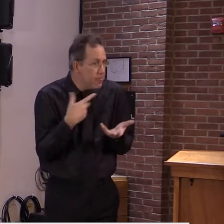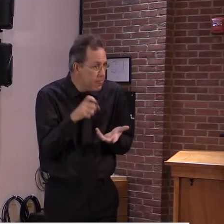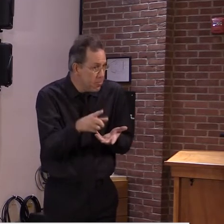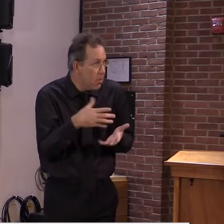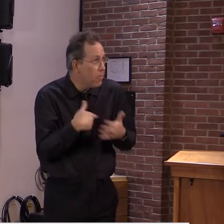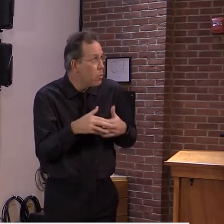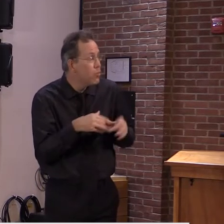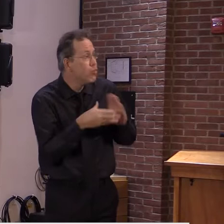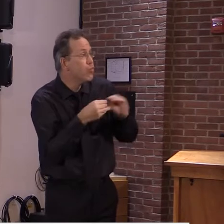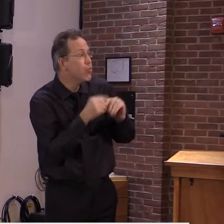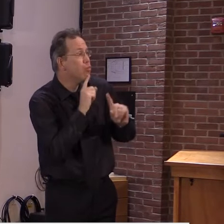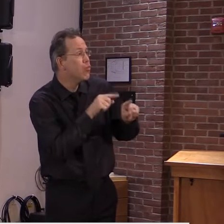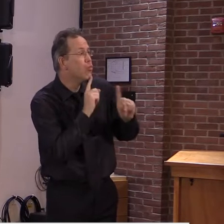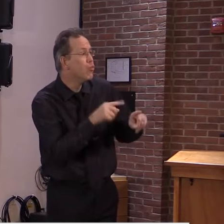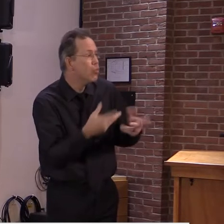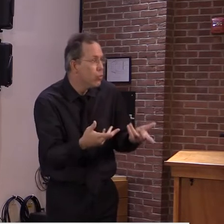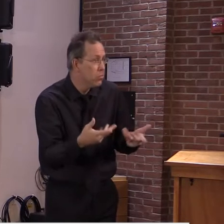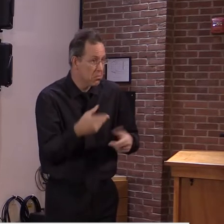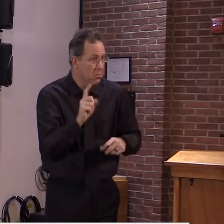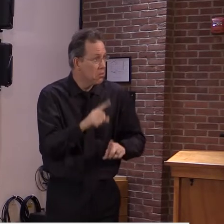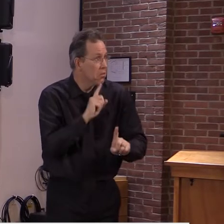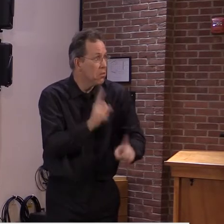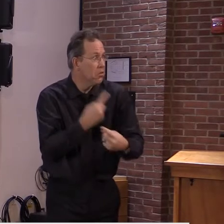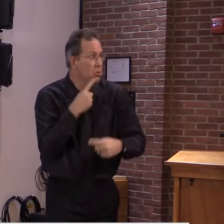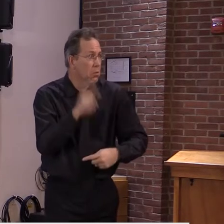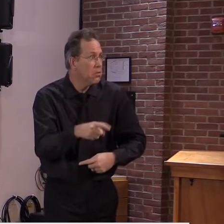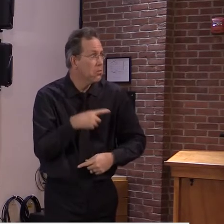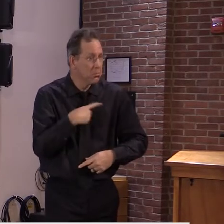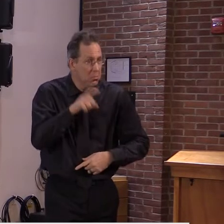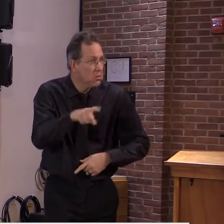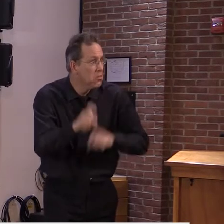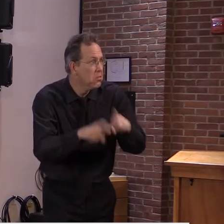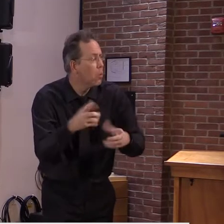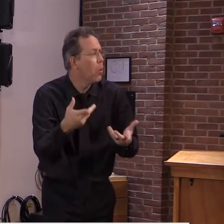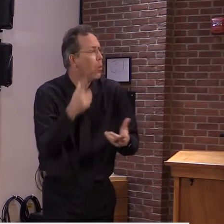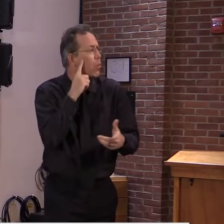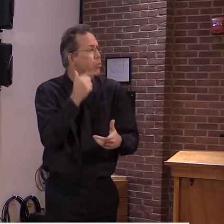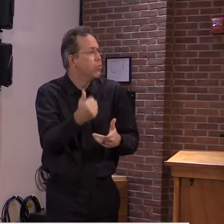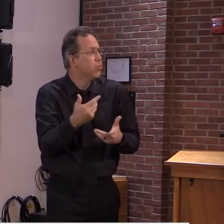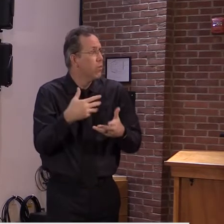that quickly. So that's why we rescinded it.